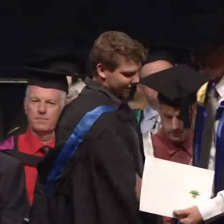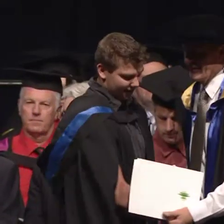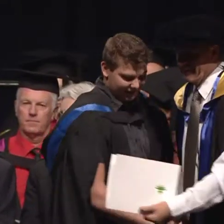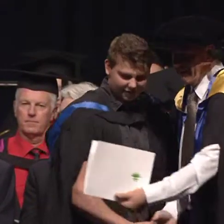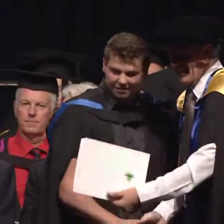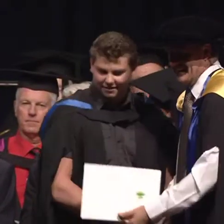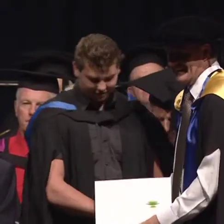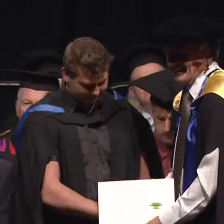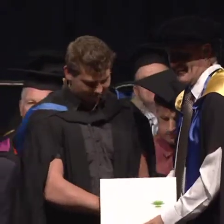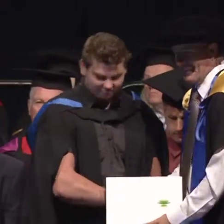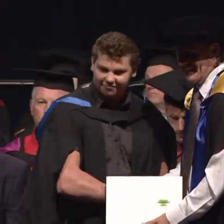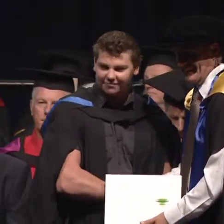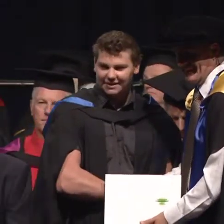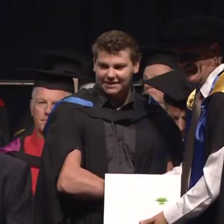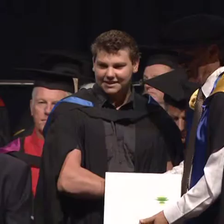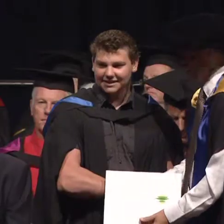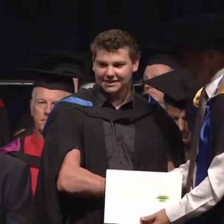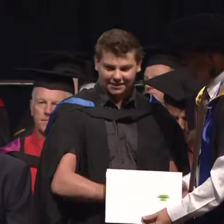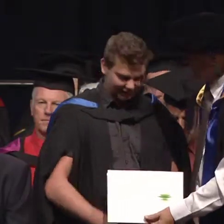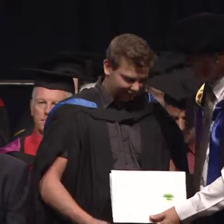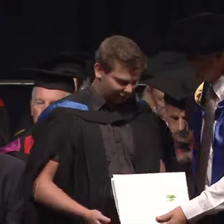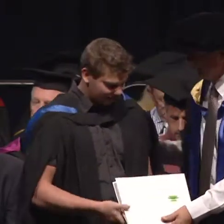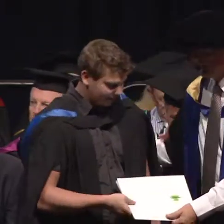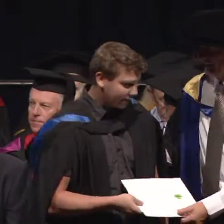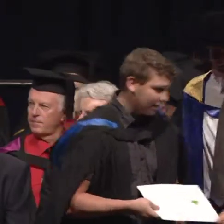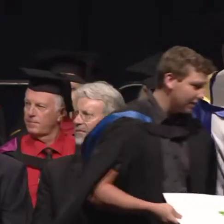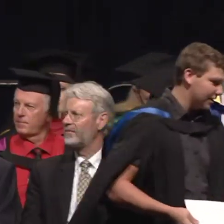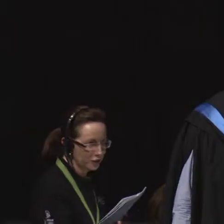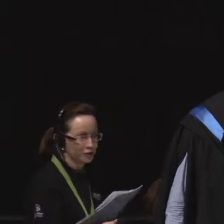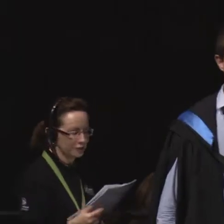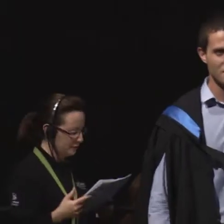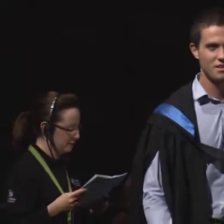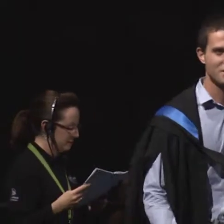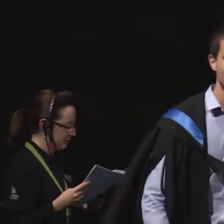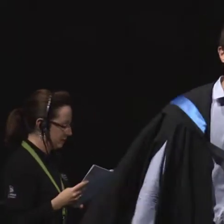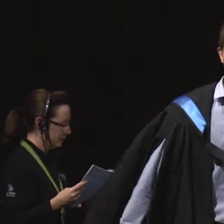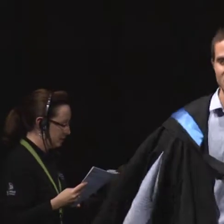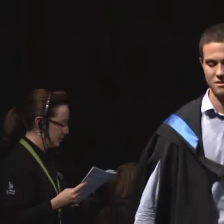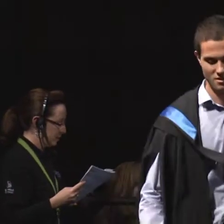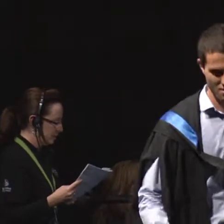Elisio Rossi.